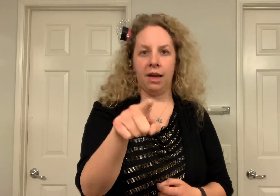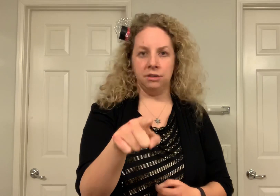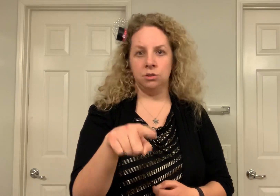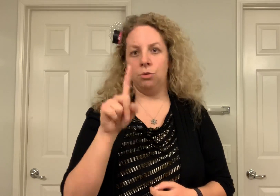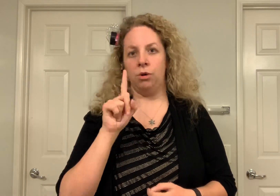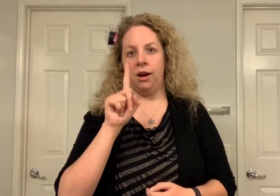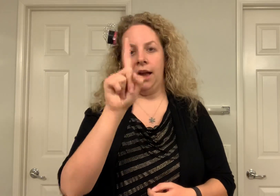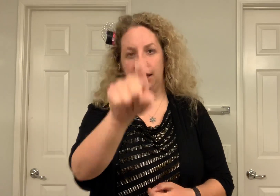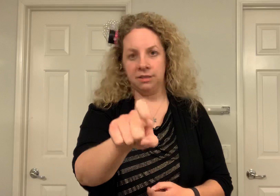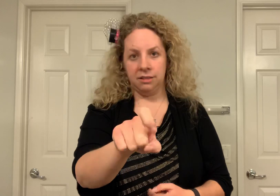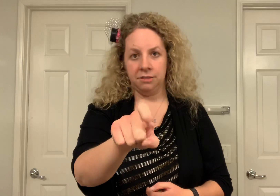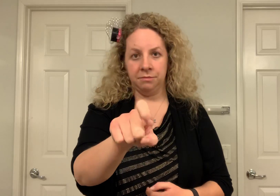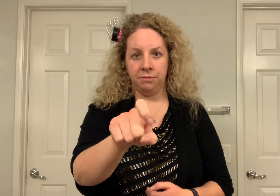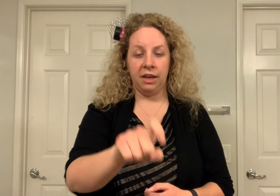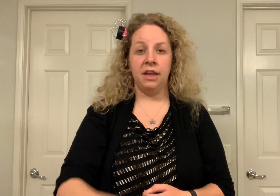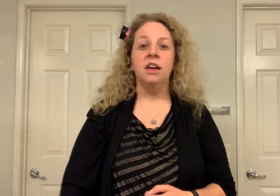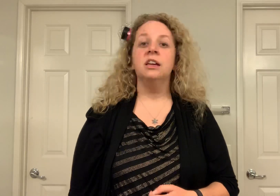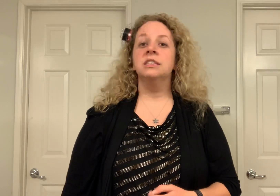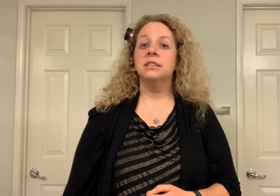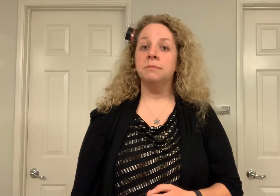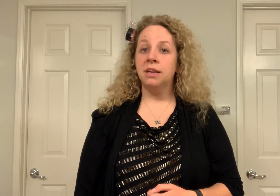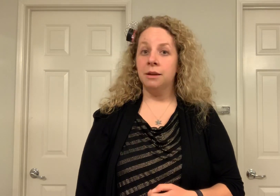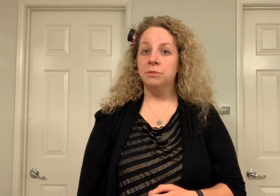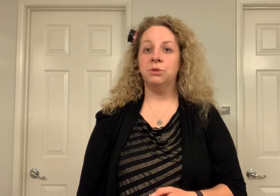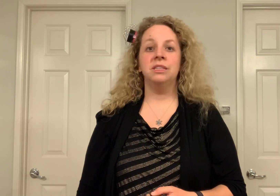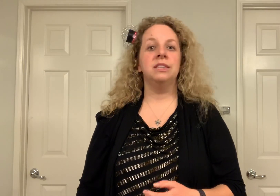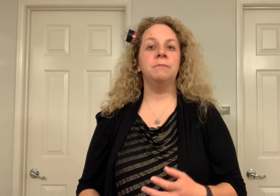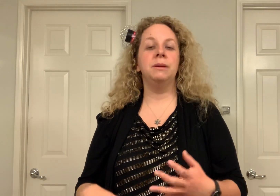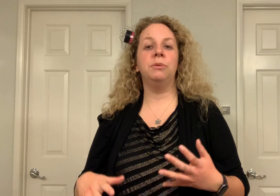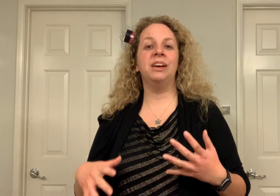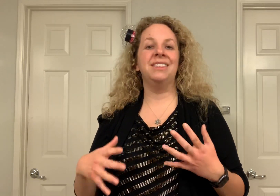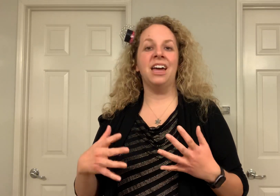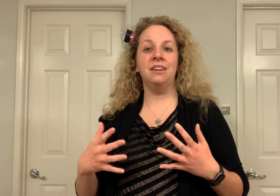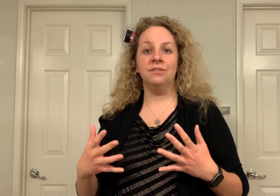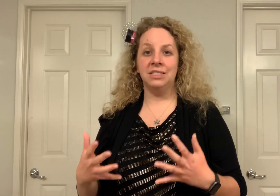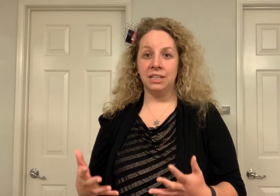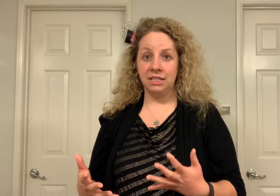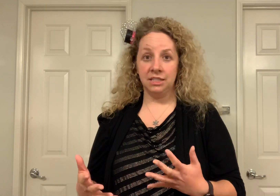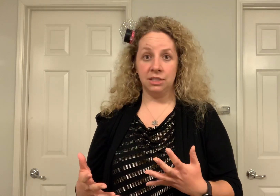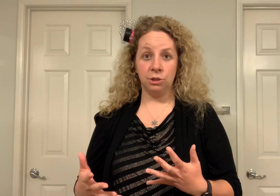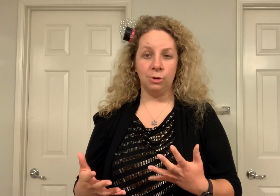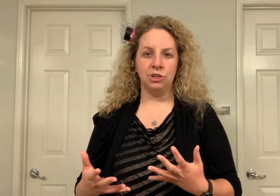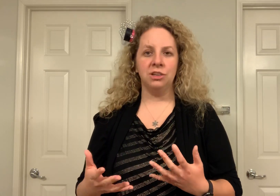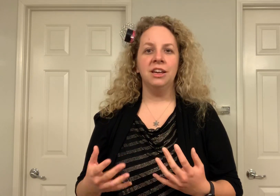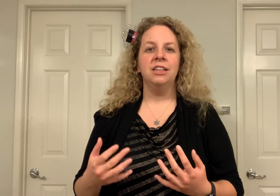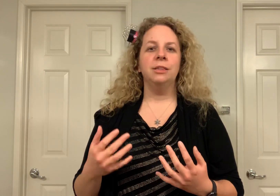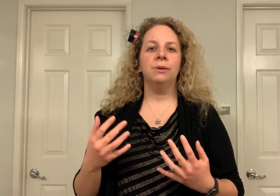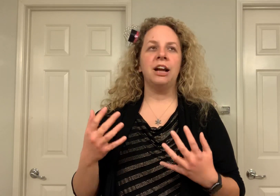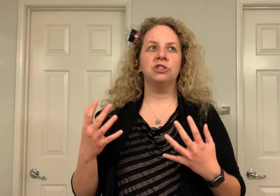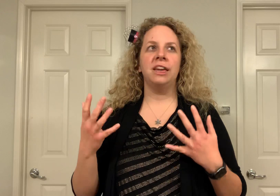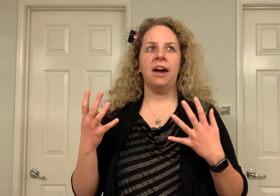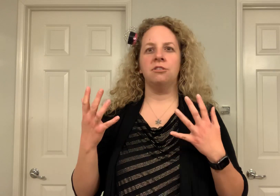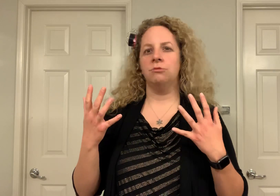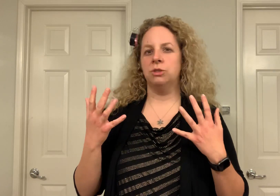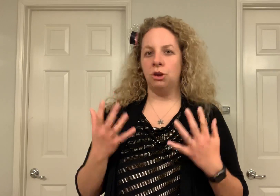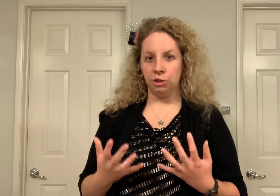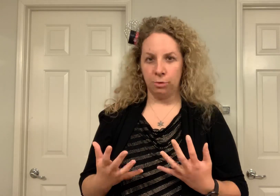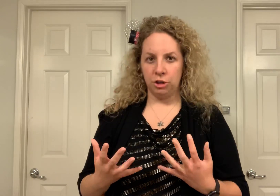ask or ask. Okay, sometimes you'll see that people at the end of a sentence that's a question, they will actually add on what's called a question